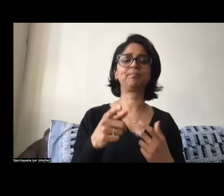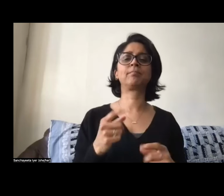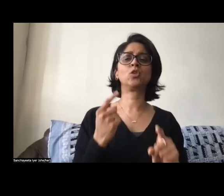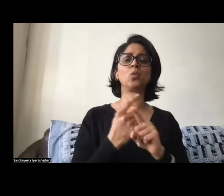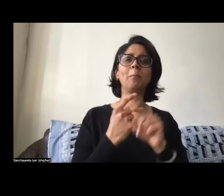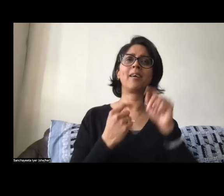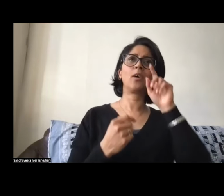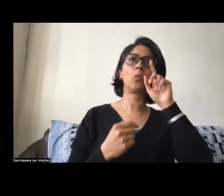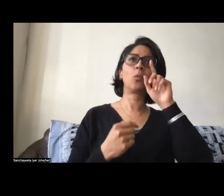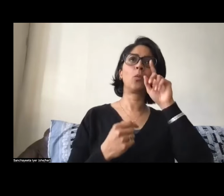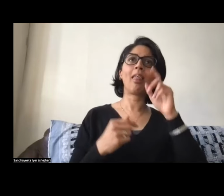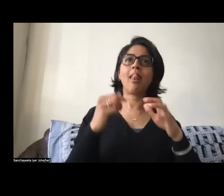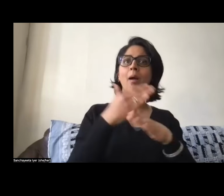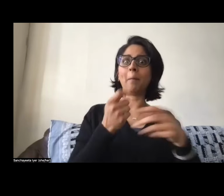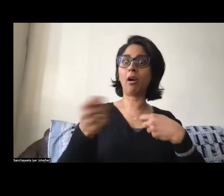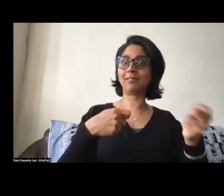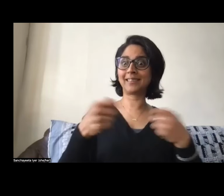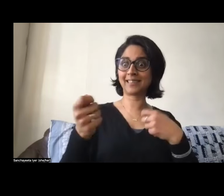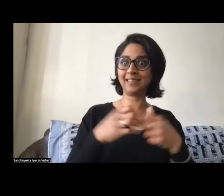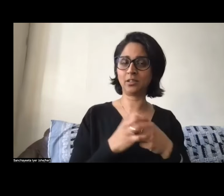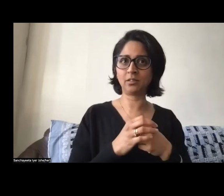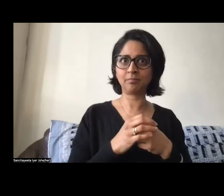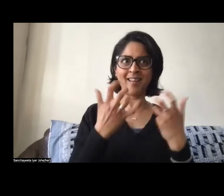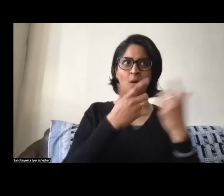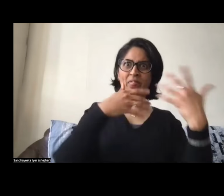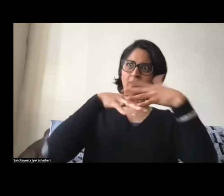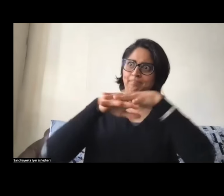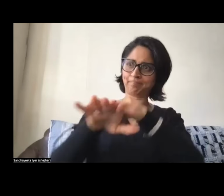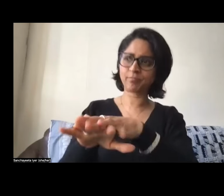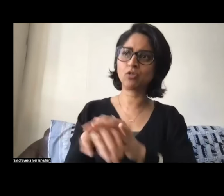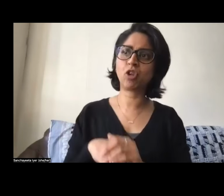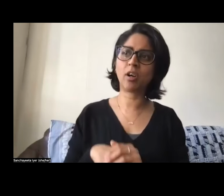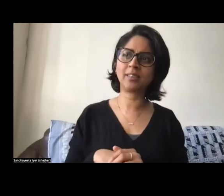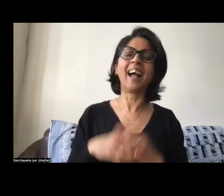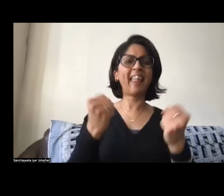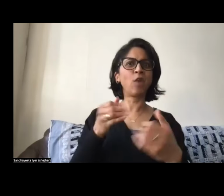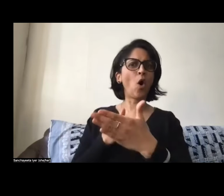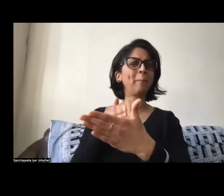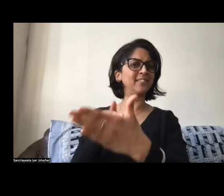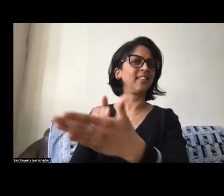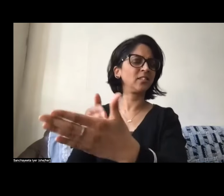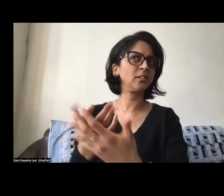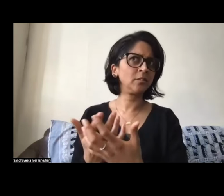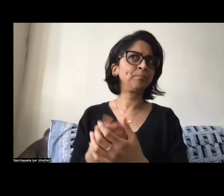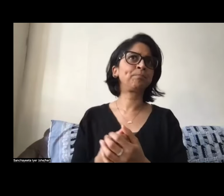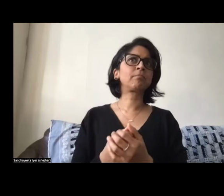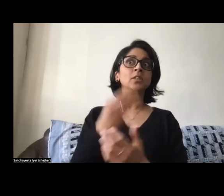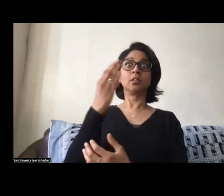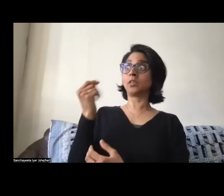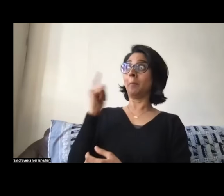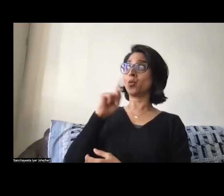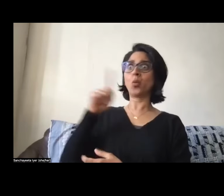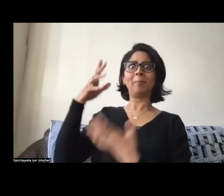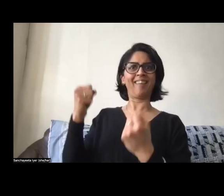relationships with other members of the deaf community. In terms of employment and the employment market, they found